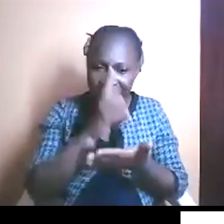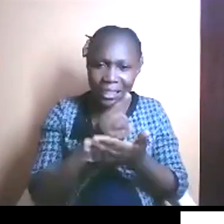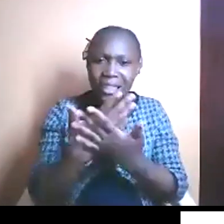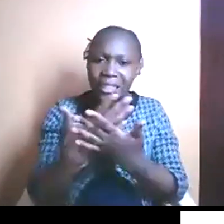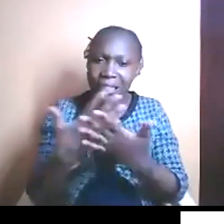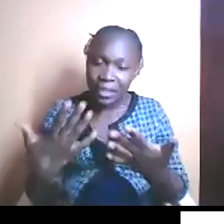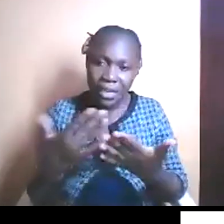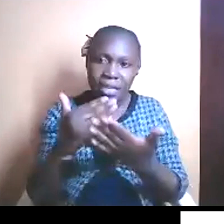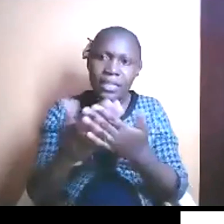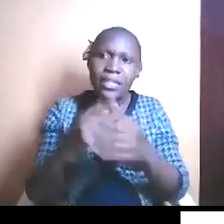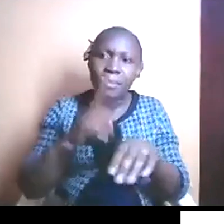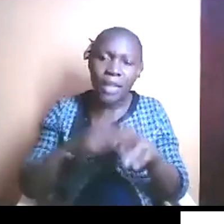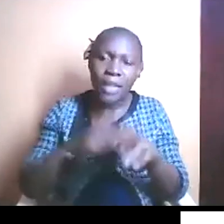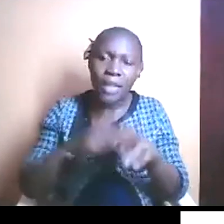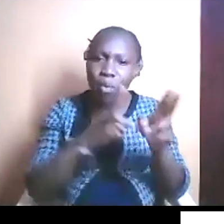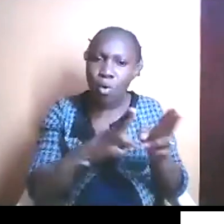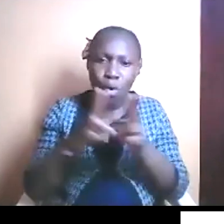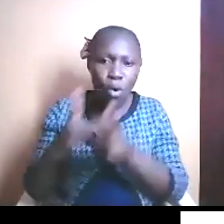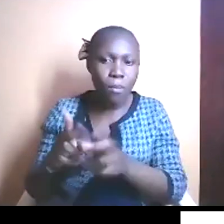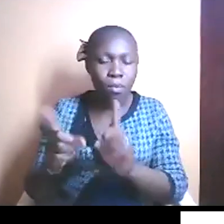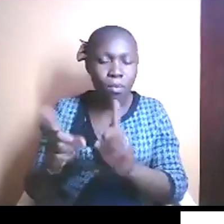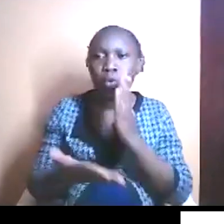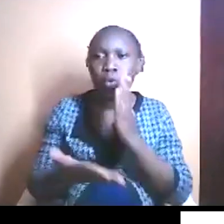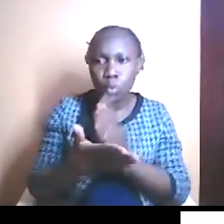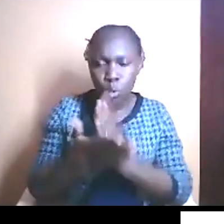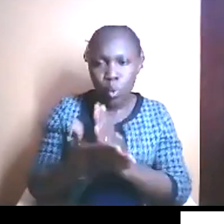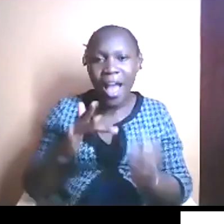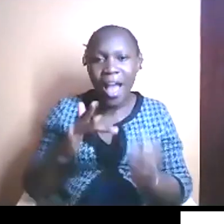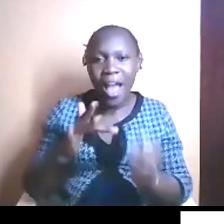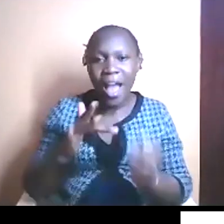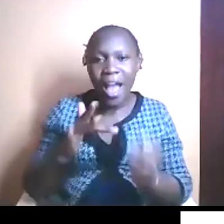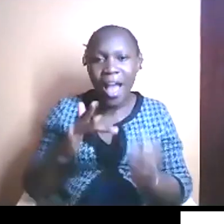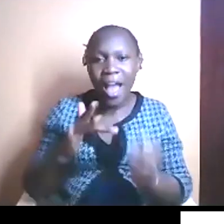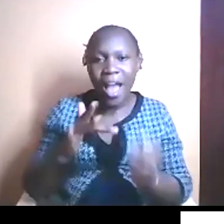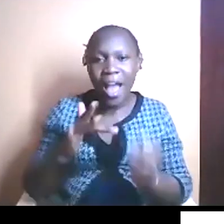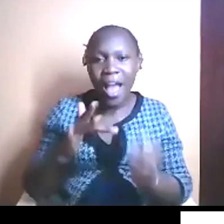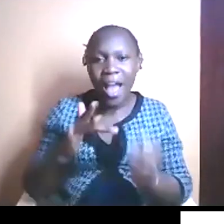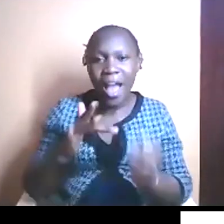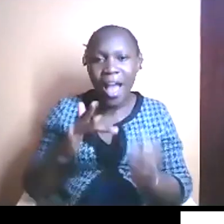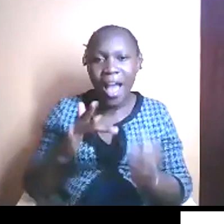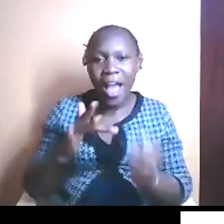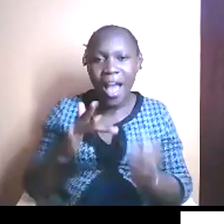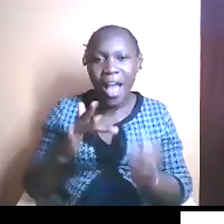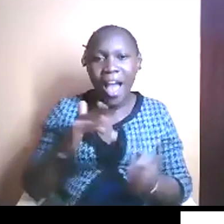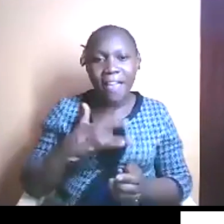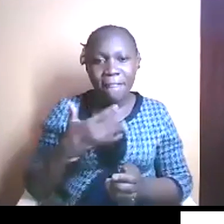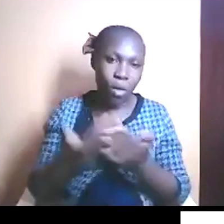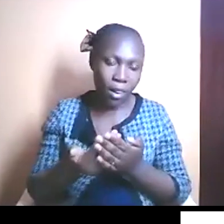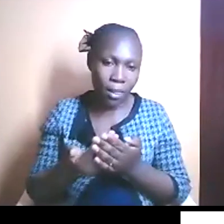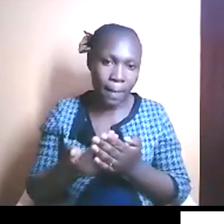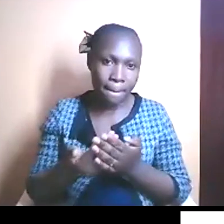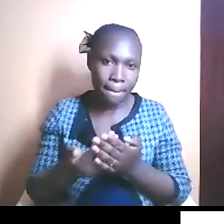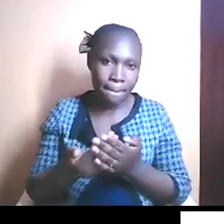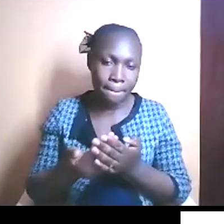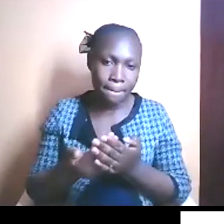that you're used to. So I really, really feel for all of us here who are working in healthcare spaces.